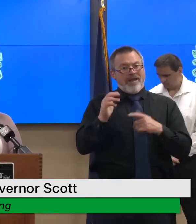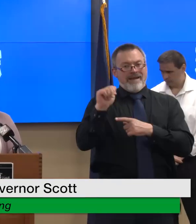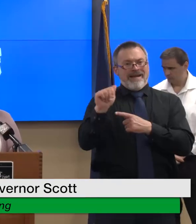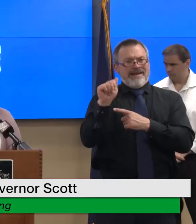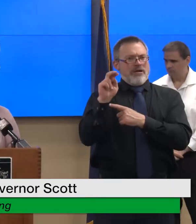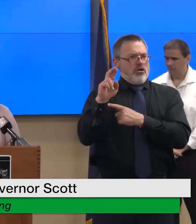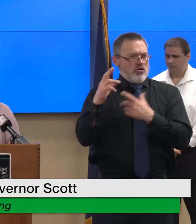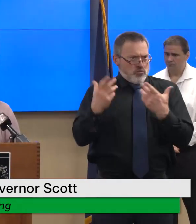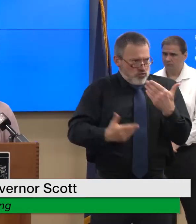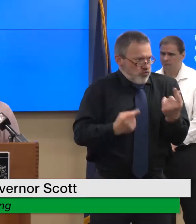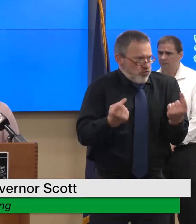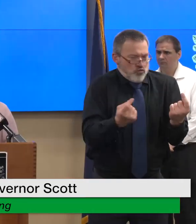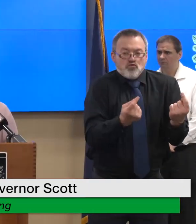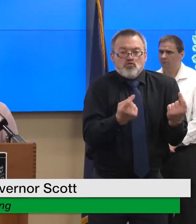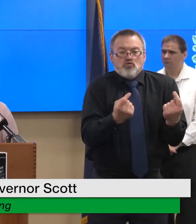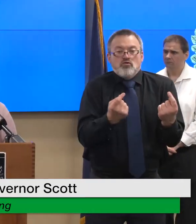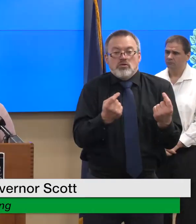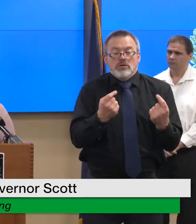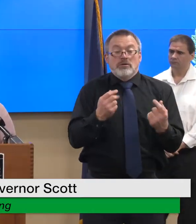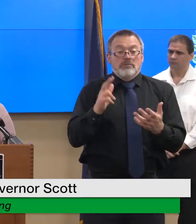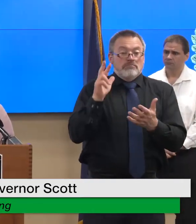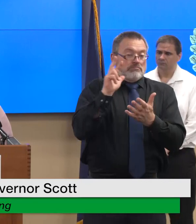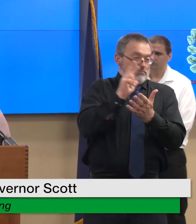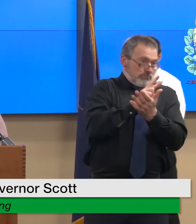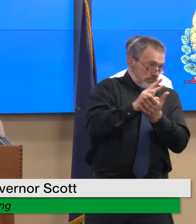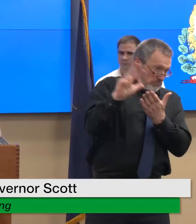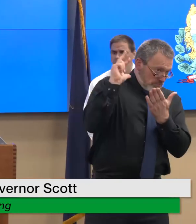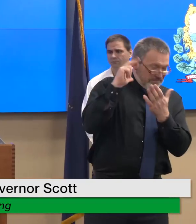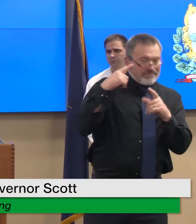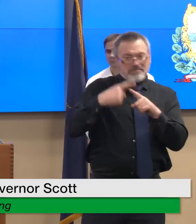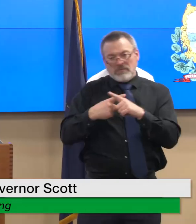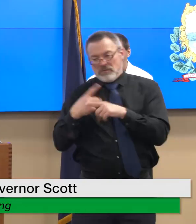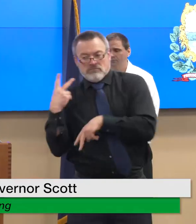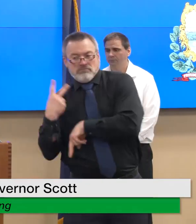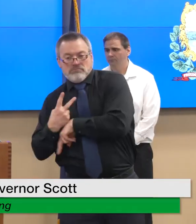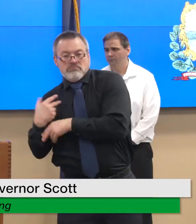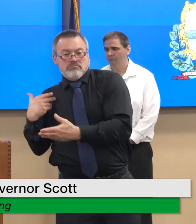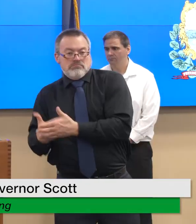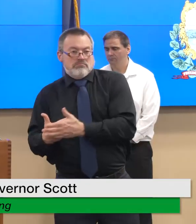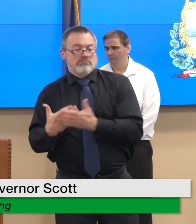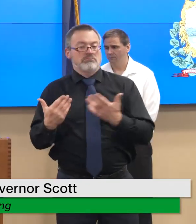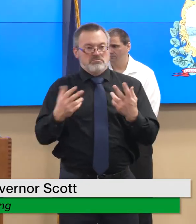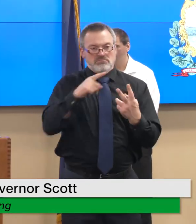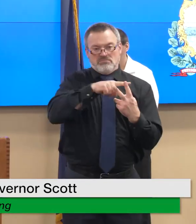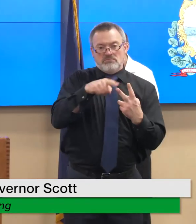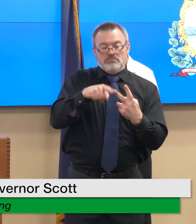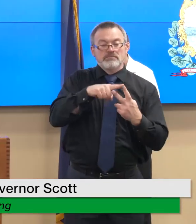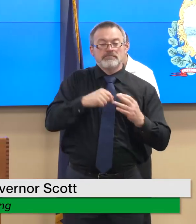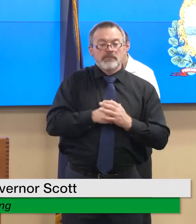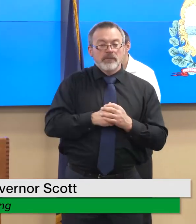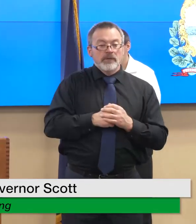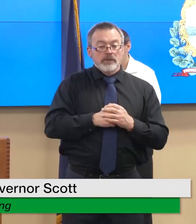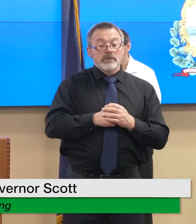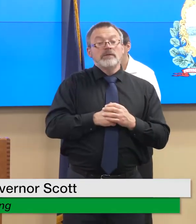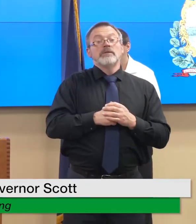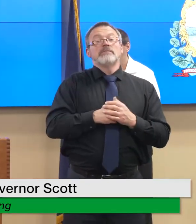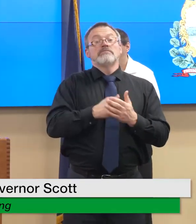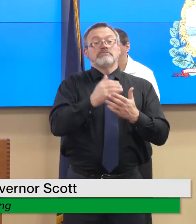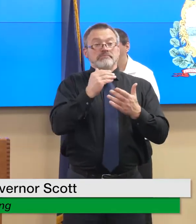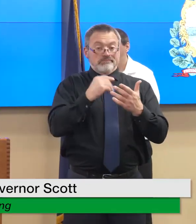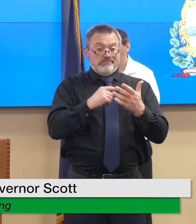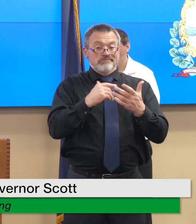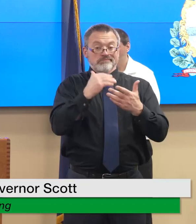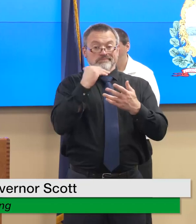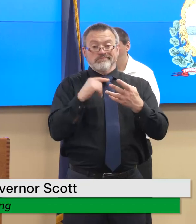the floods of July 11th, as well as work regarding yesterday's floods. And then I'll provide some helpful information